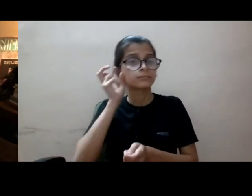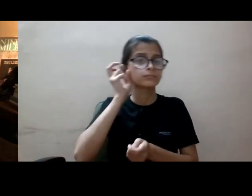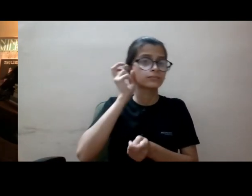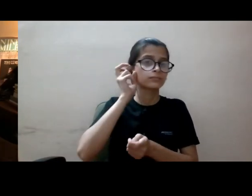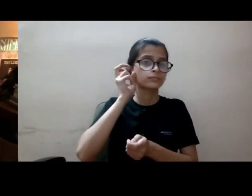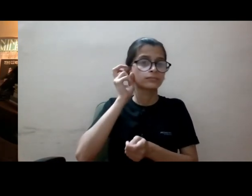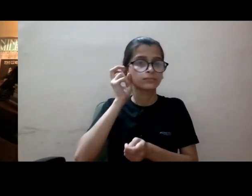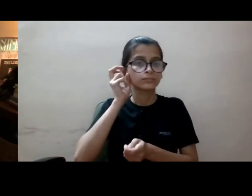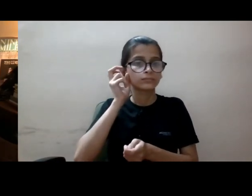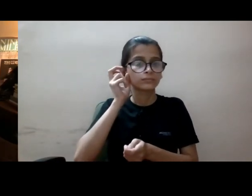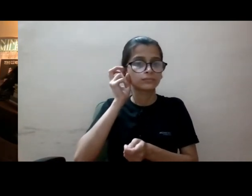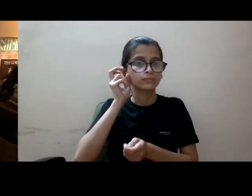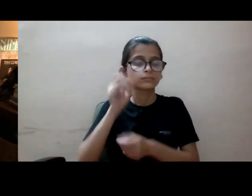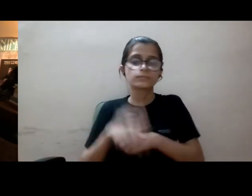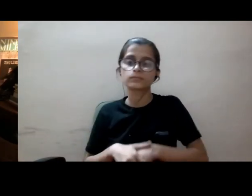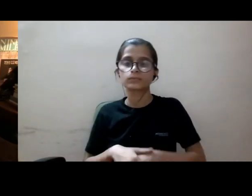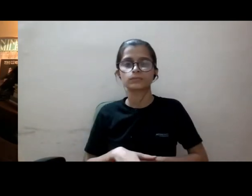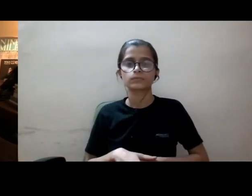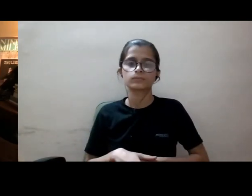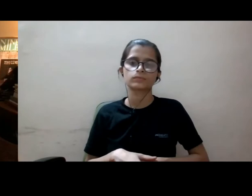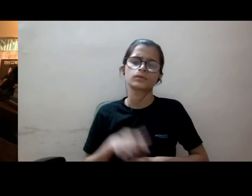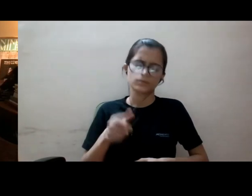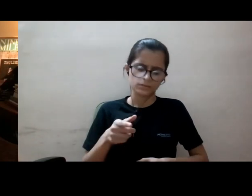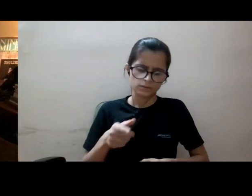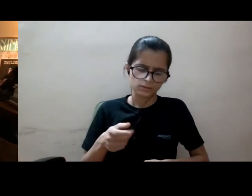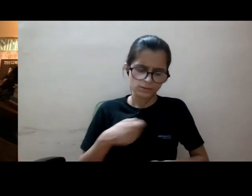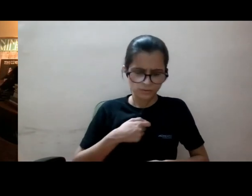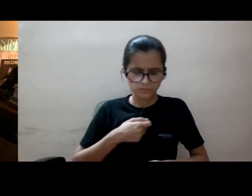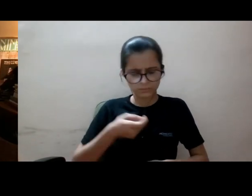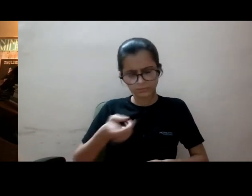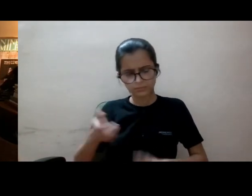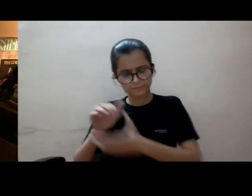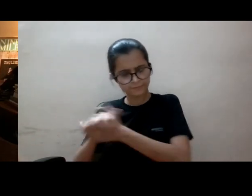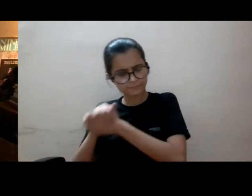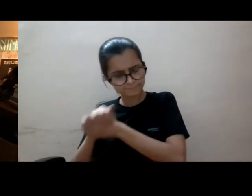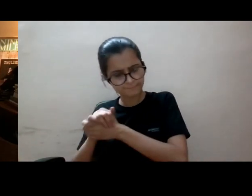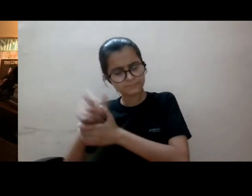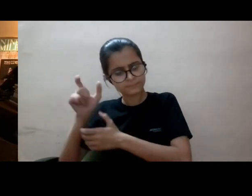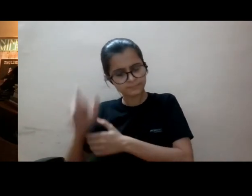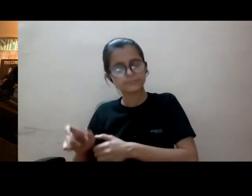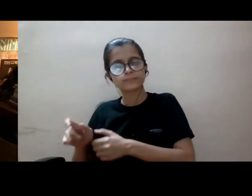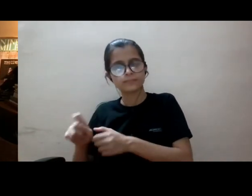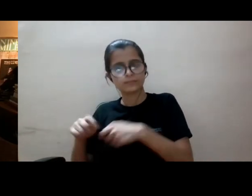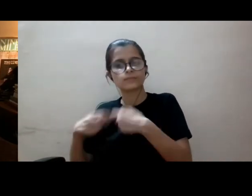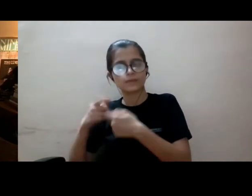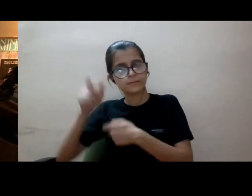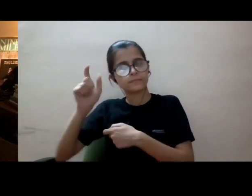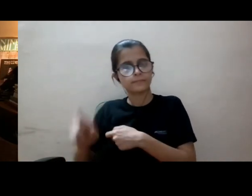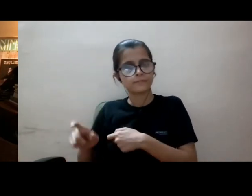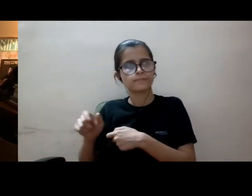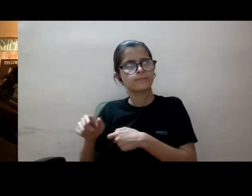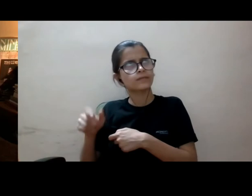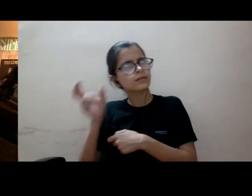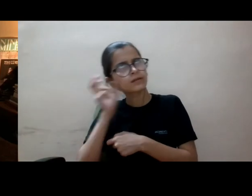his skillet, right? And right. I remarked to my friend, companion, do you hear